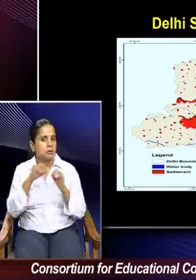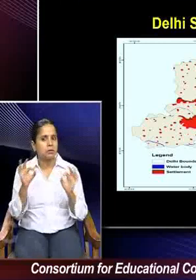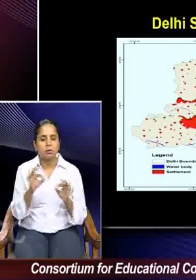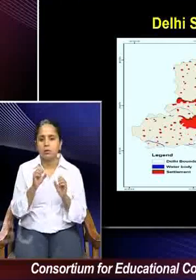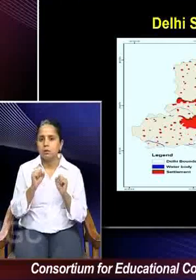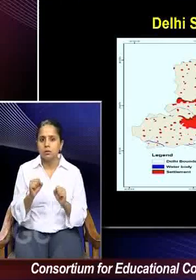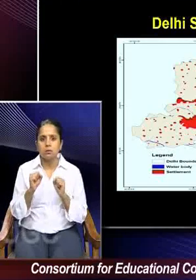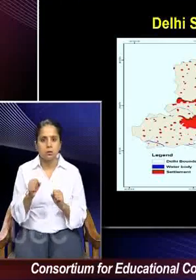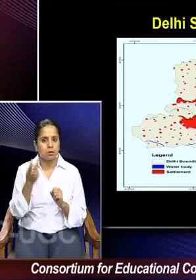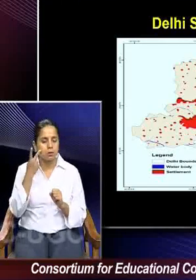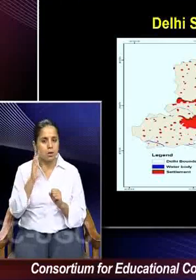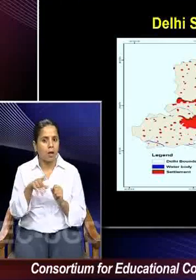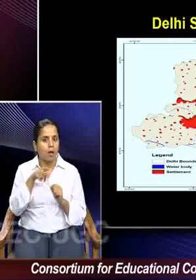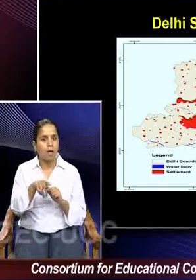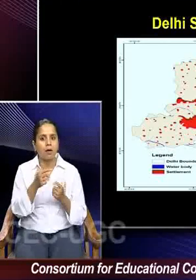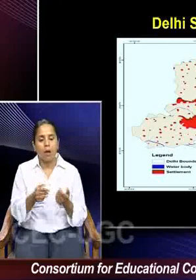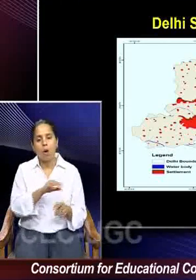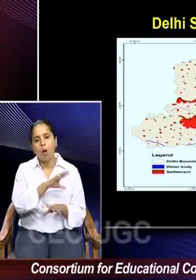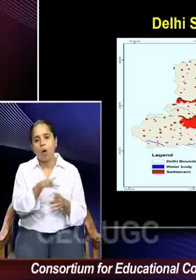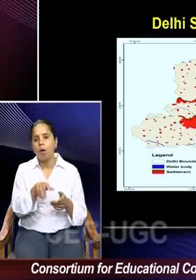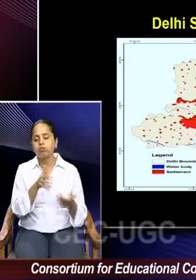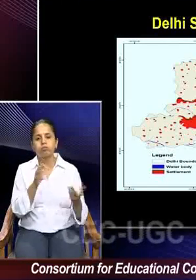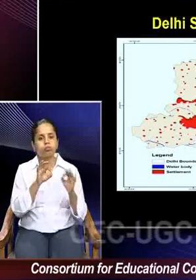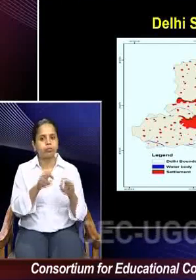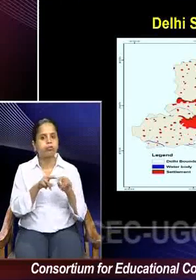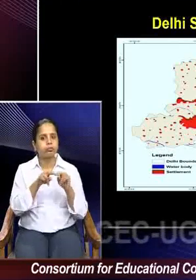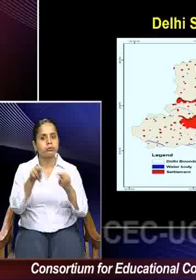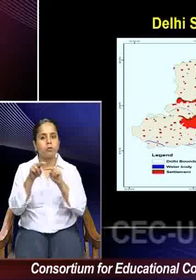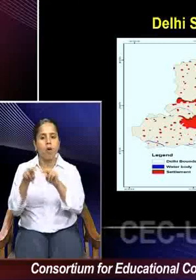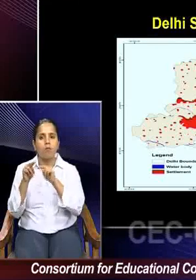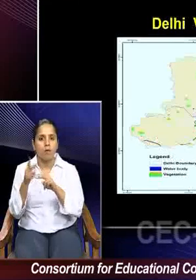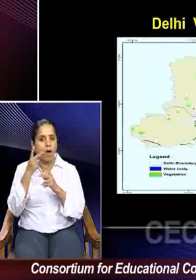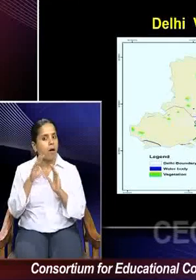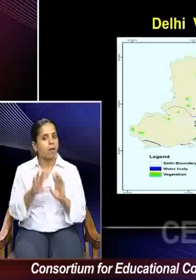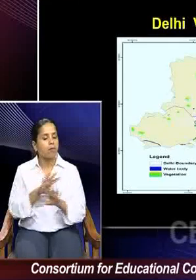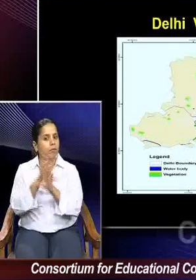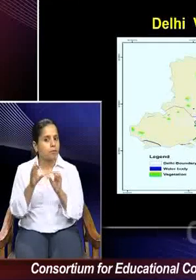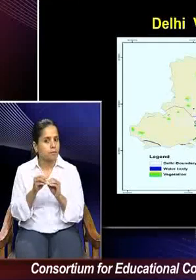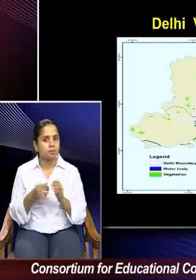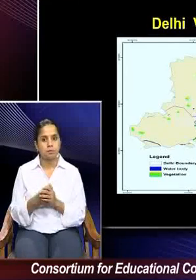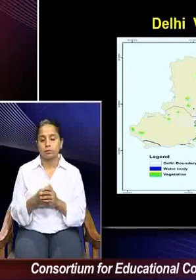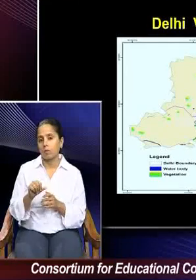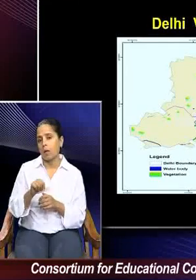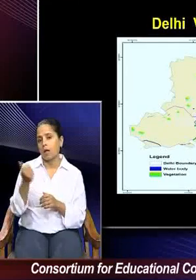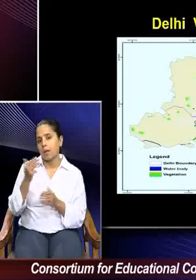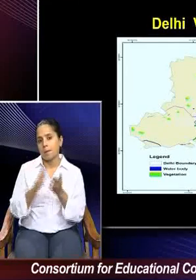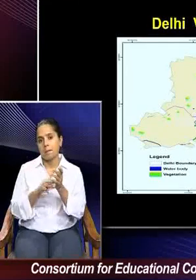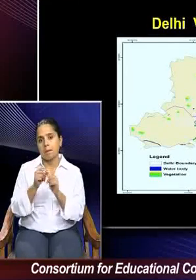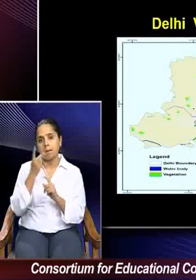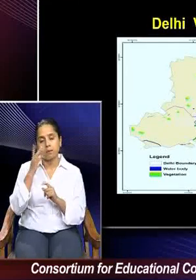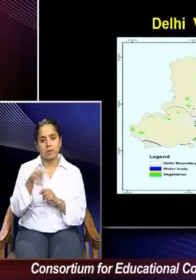is unsettled space, basically without settlement. Looking at another map, which